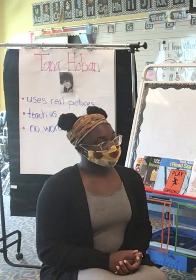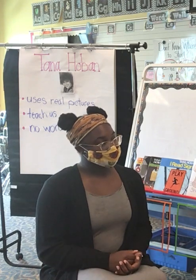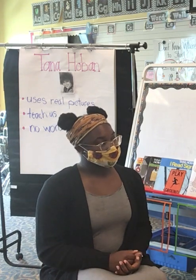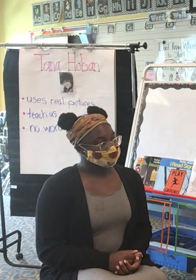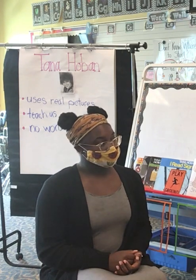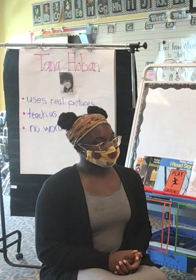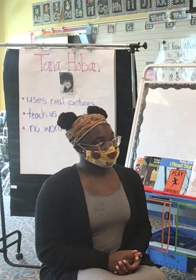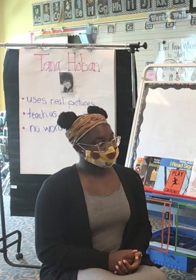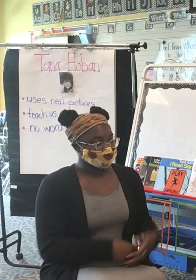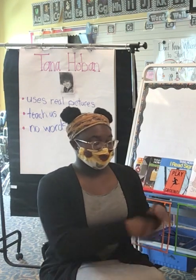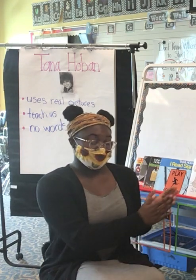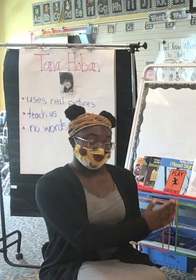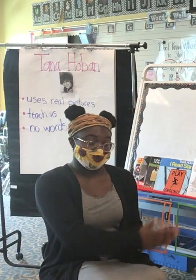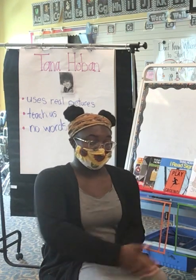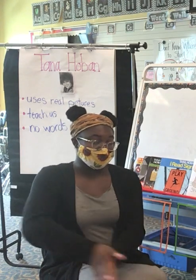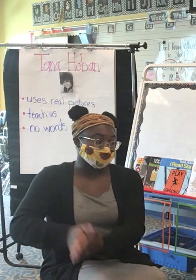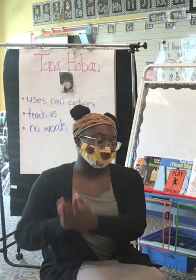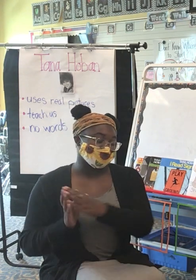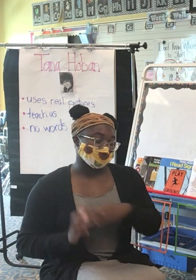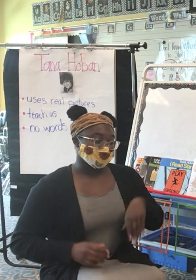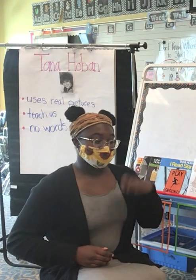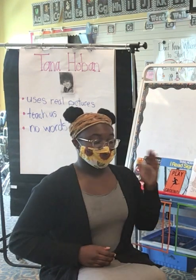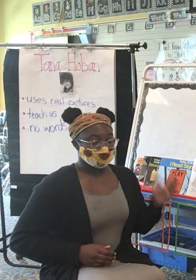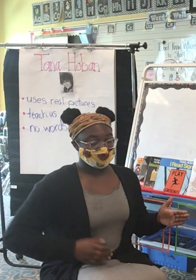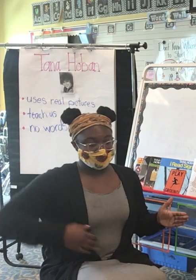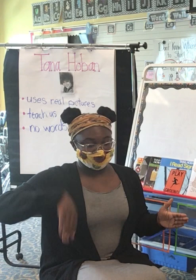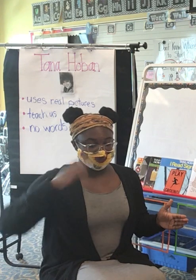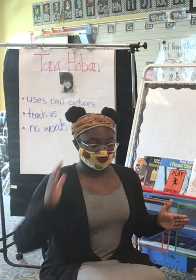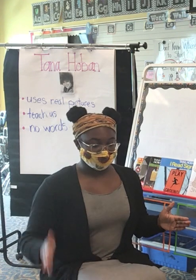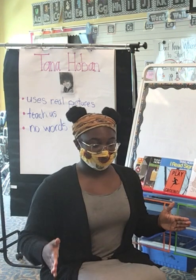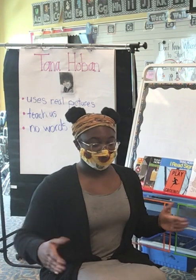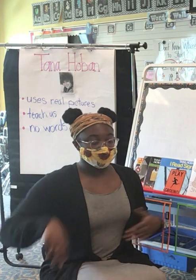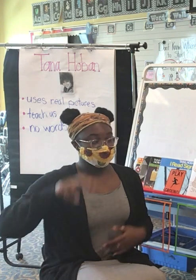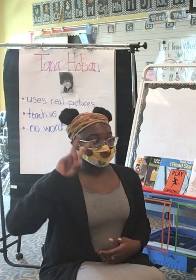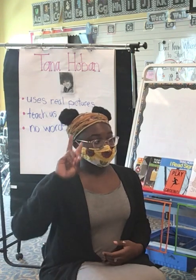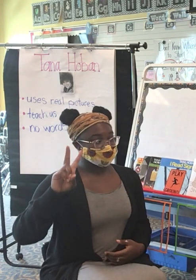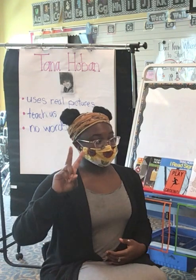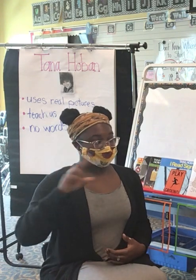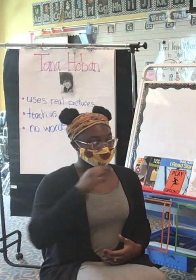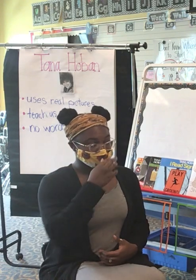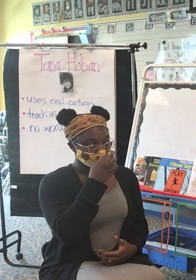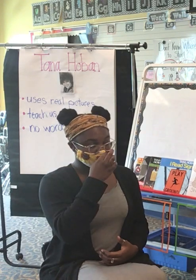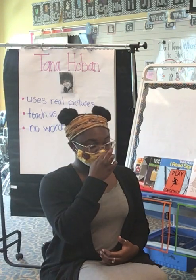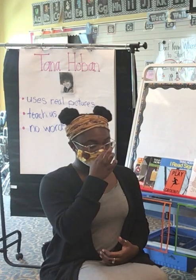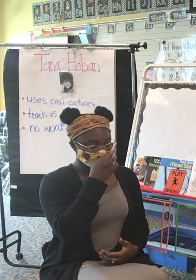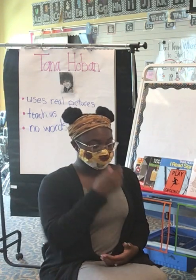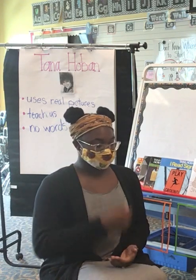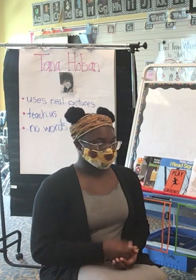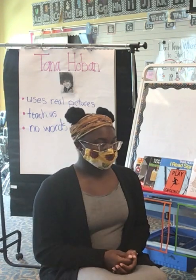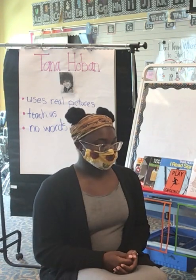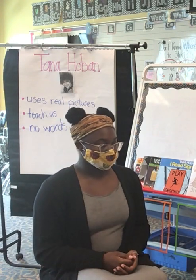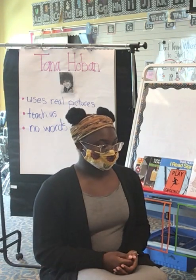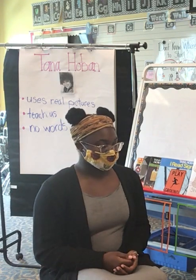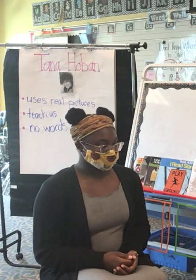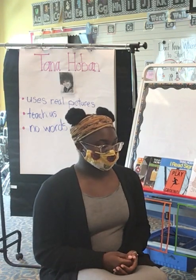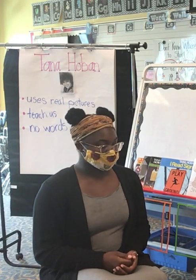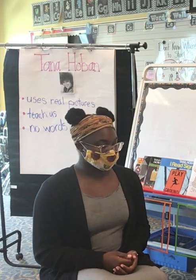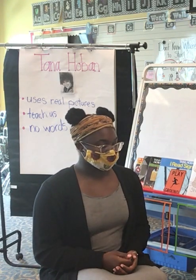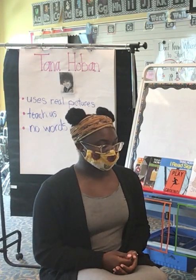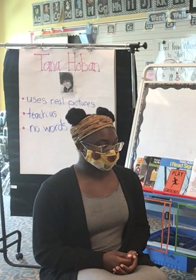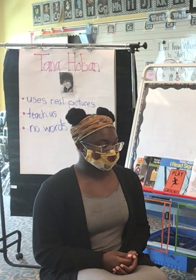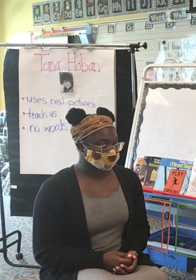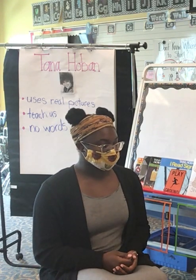word, after. After, after, two. Awesome job. Okay,